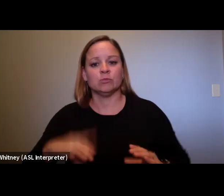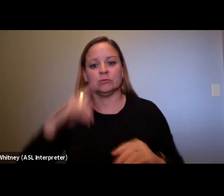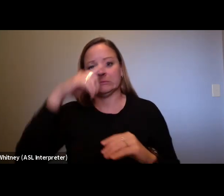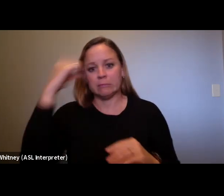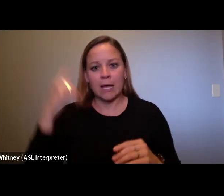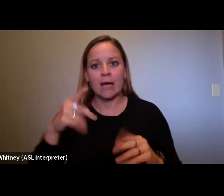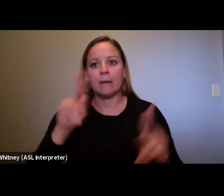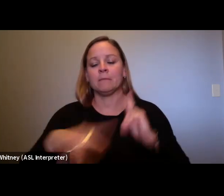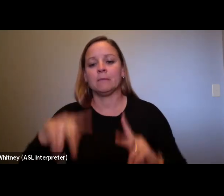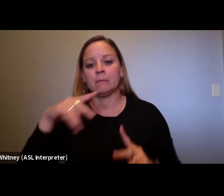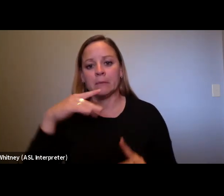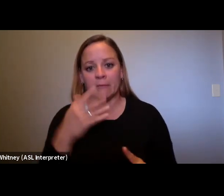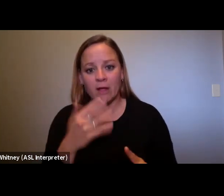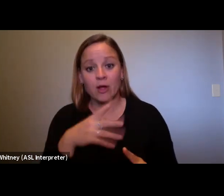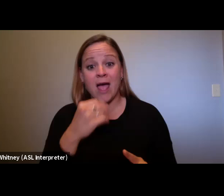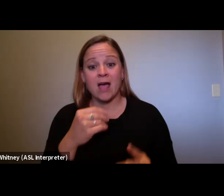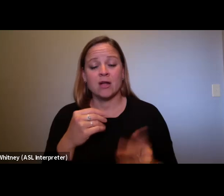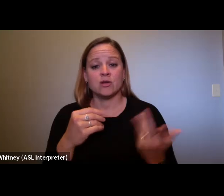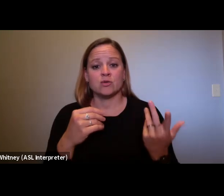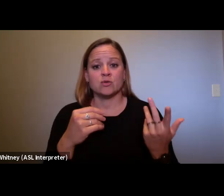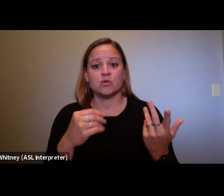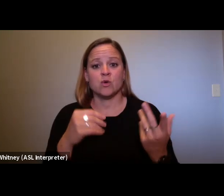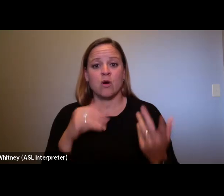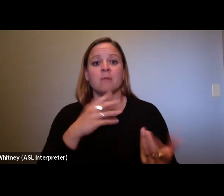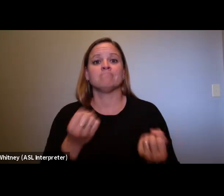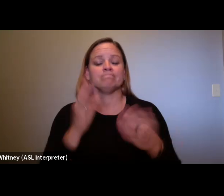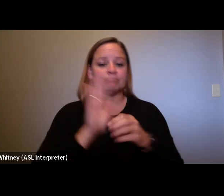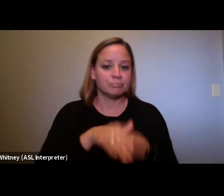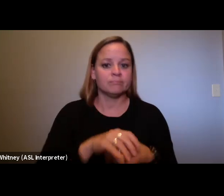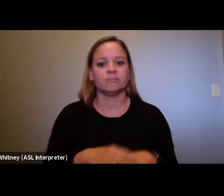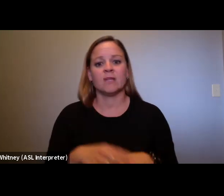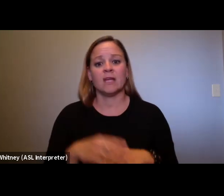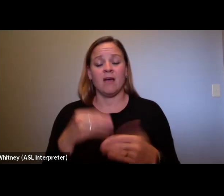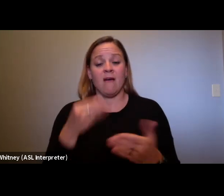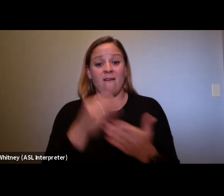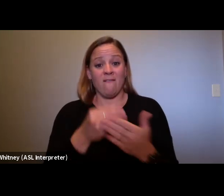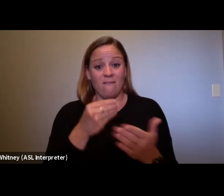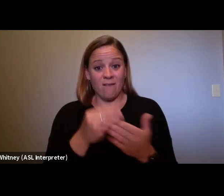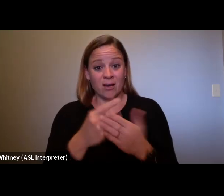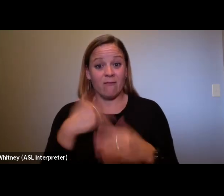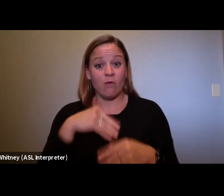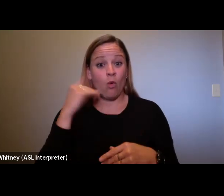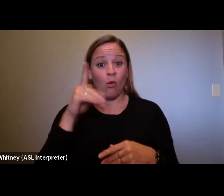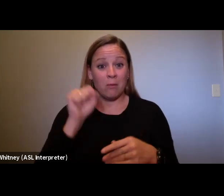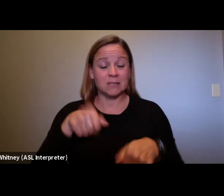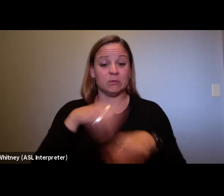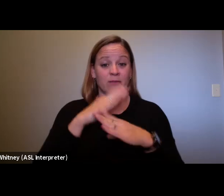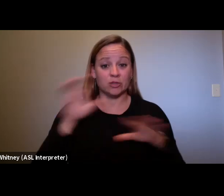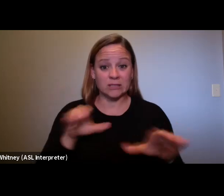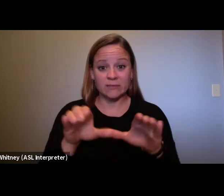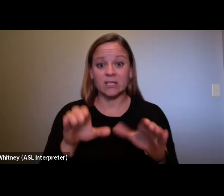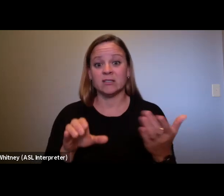of color, and who are multiply marginalized. Funding streams for homelessness prevention activities, including